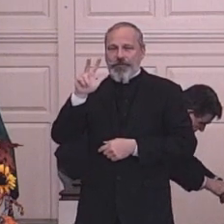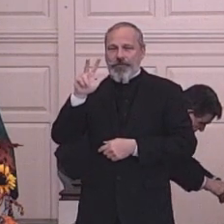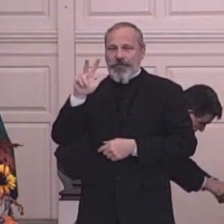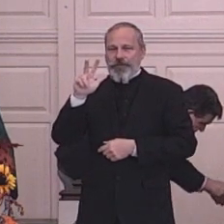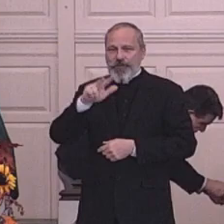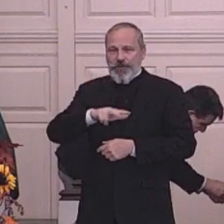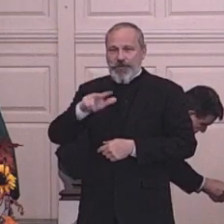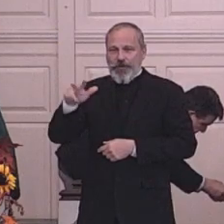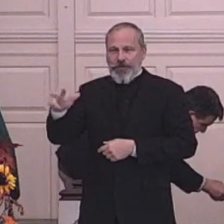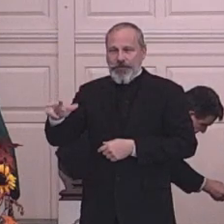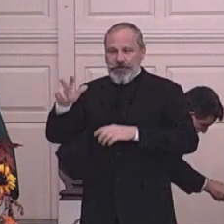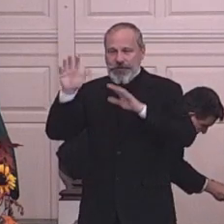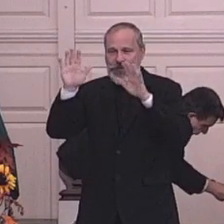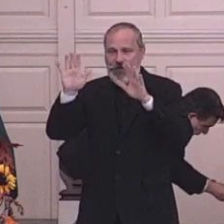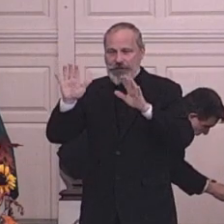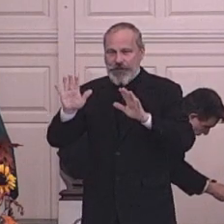Sunday